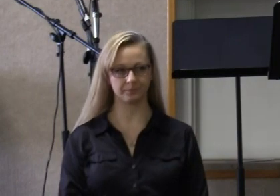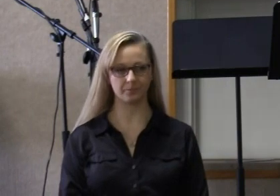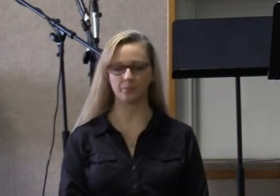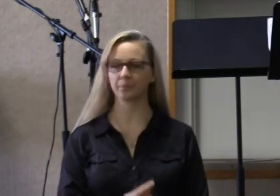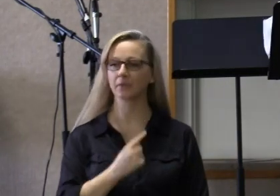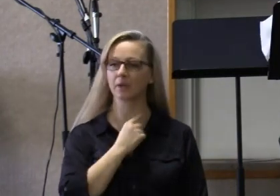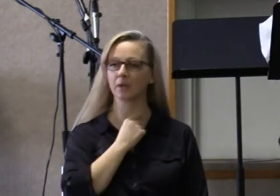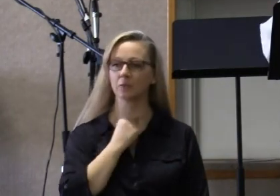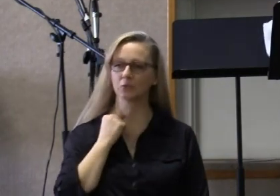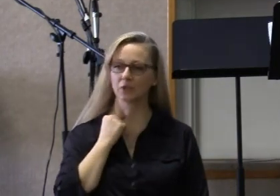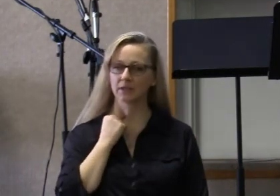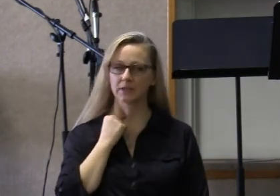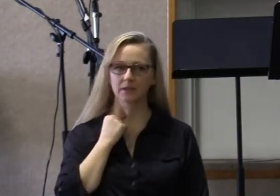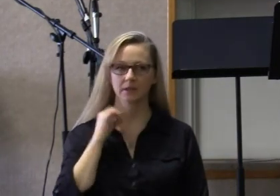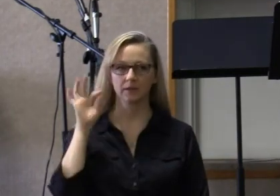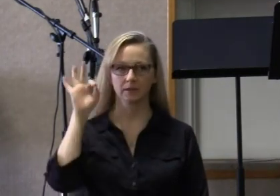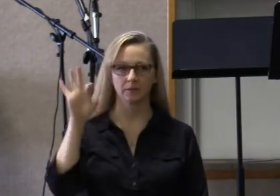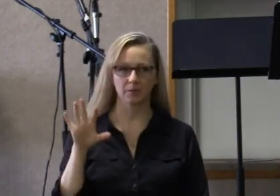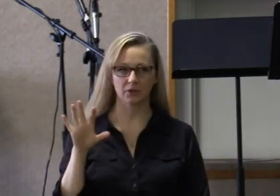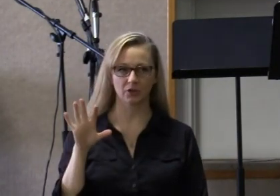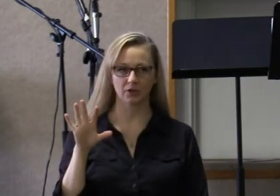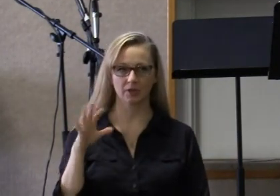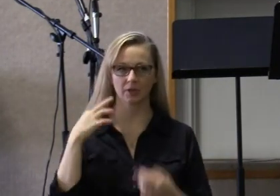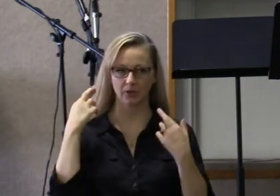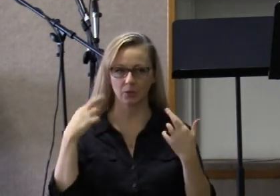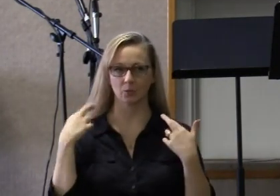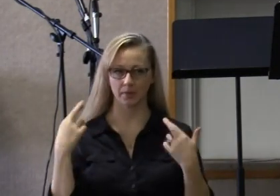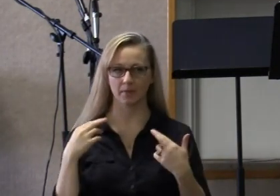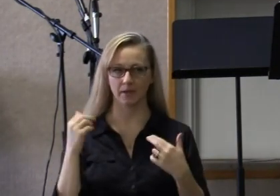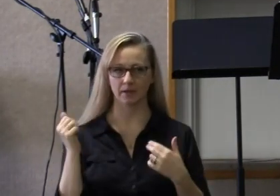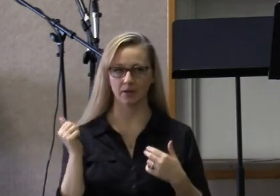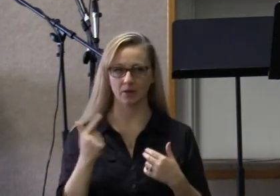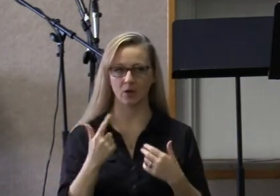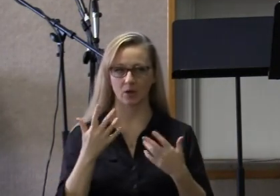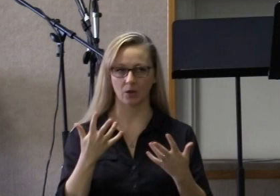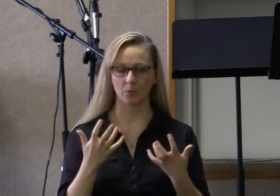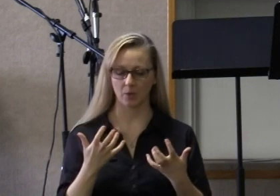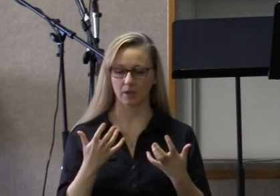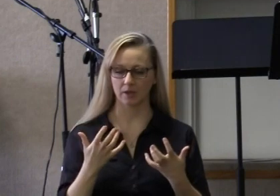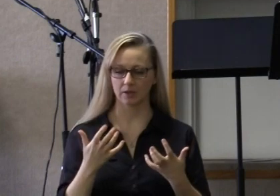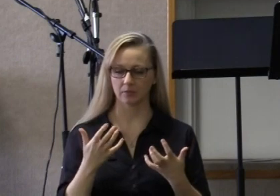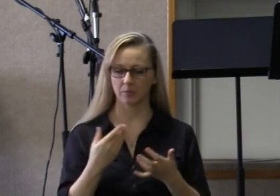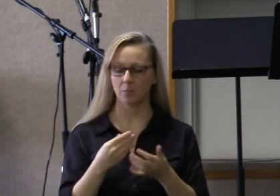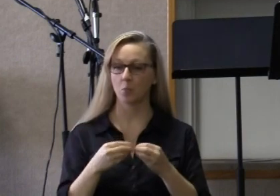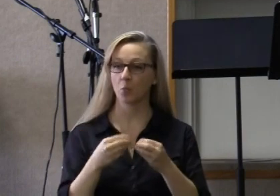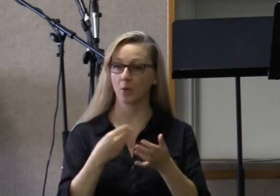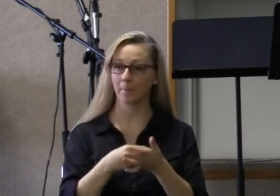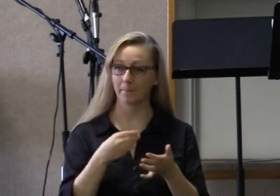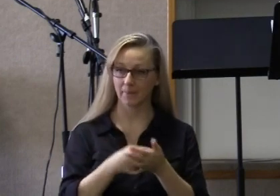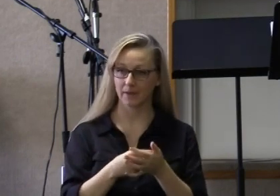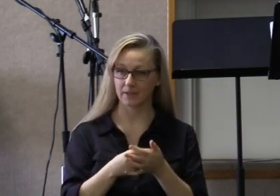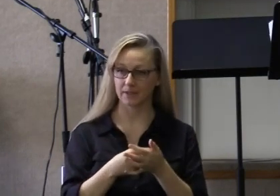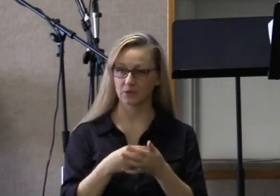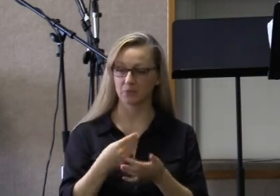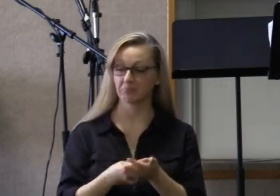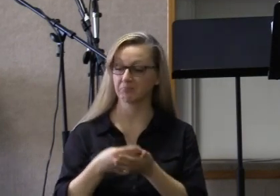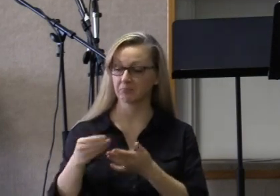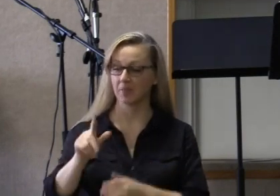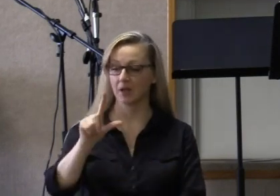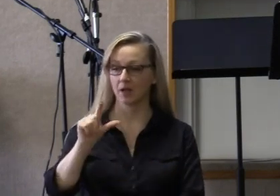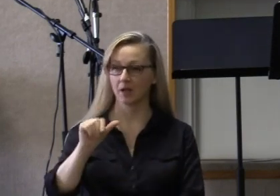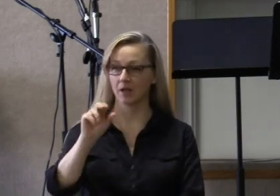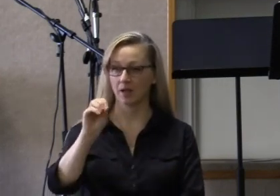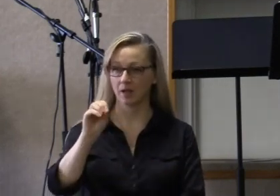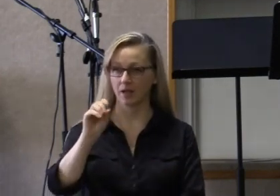all wanted some more money, and so they decided to chip in and buy a lottery ticket. And to their surprise, they won the grand prize of